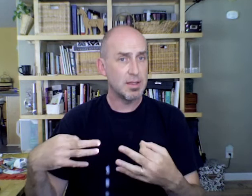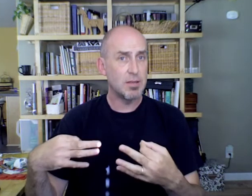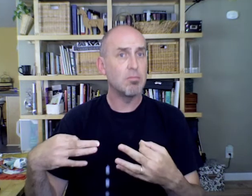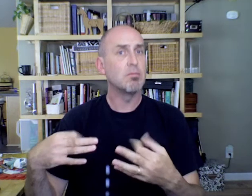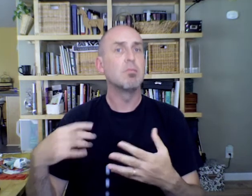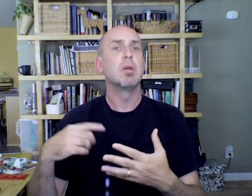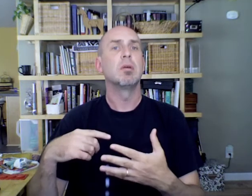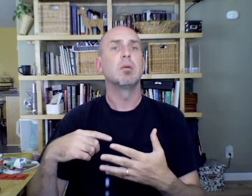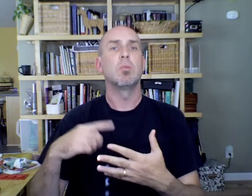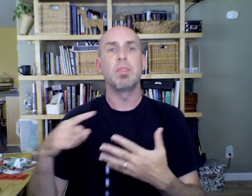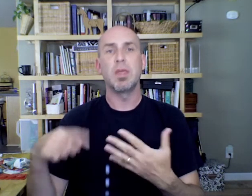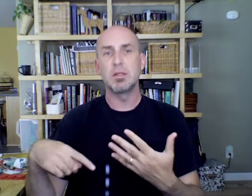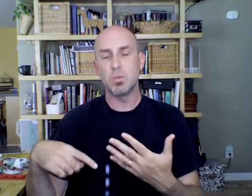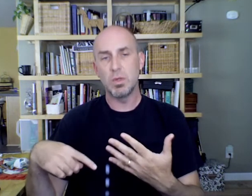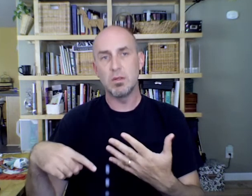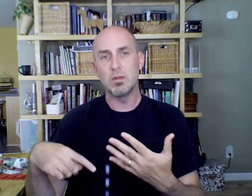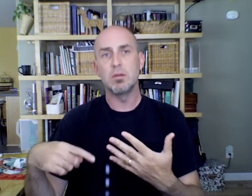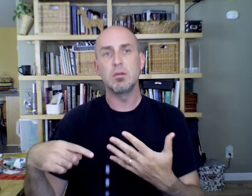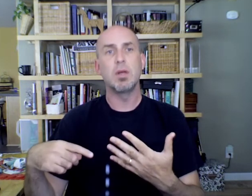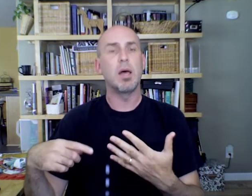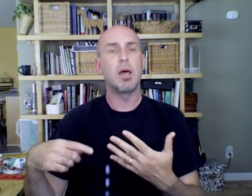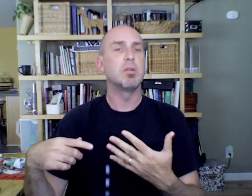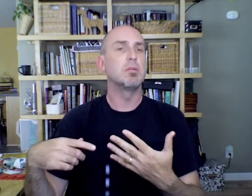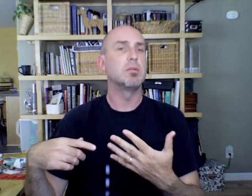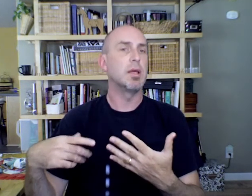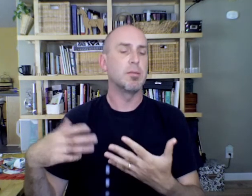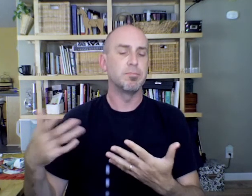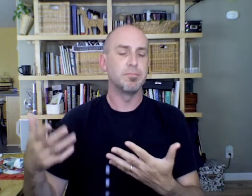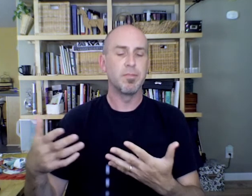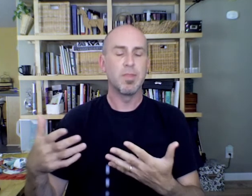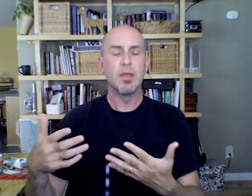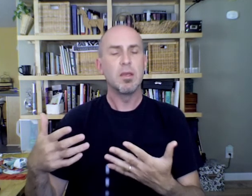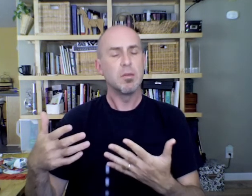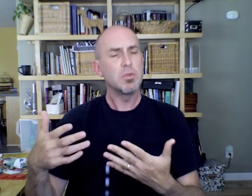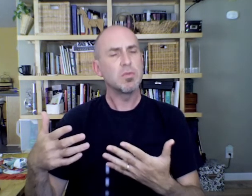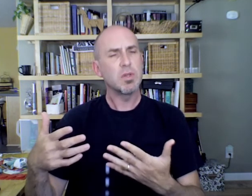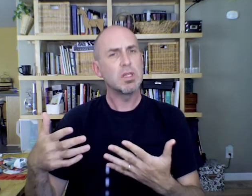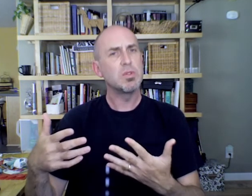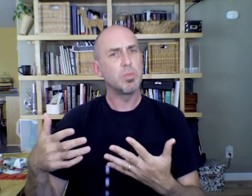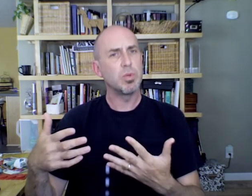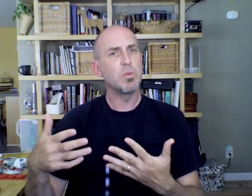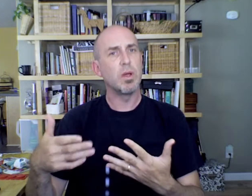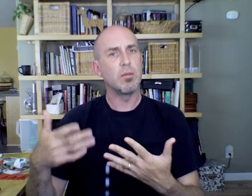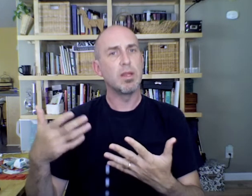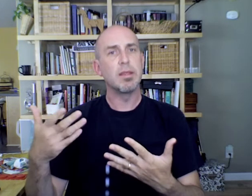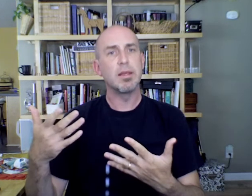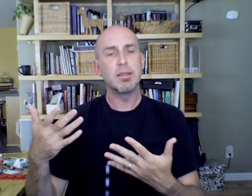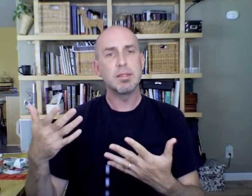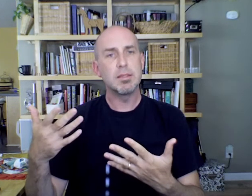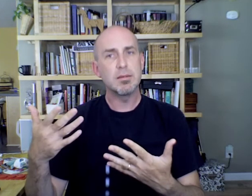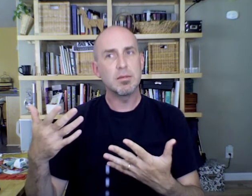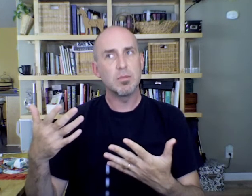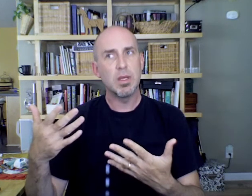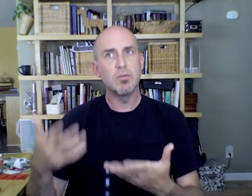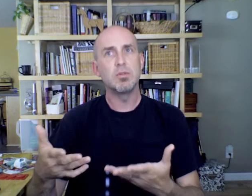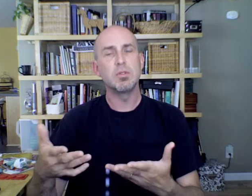them when things will happen. Most of our kids do pretty well, but I think this could be helpful to